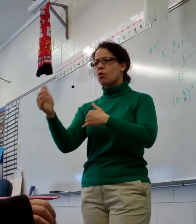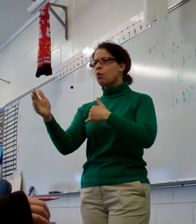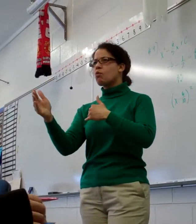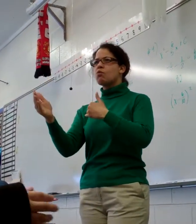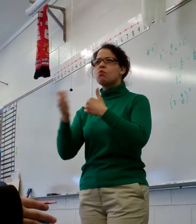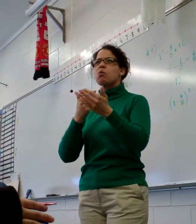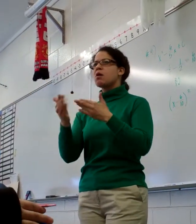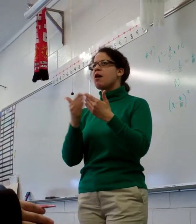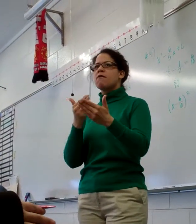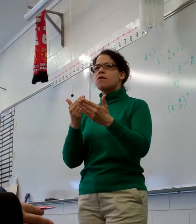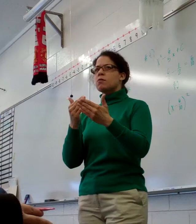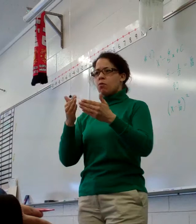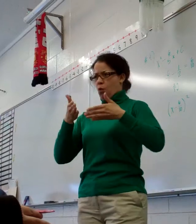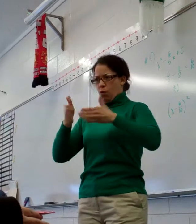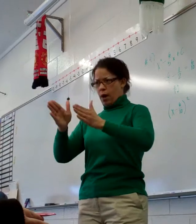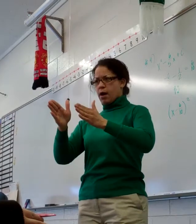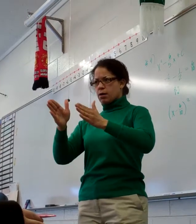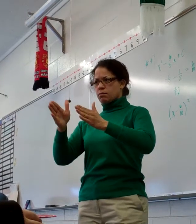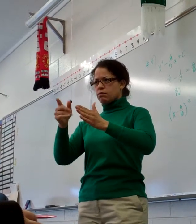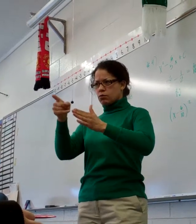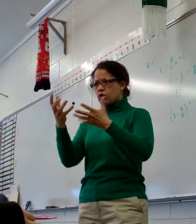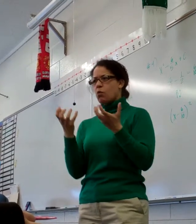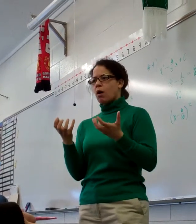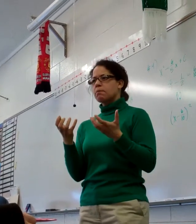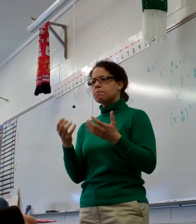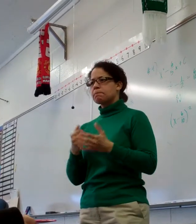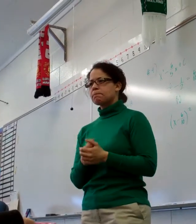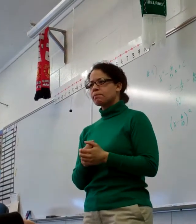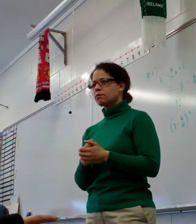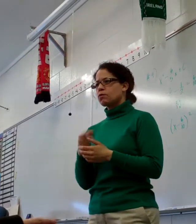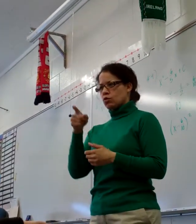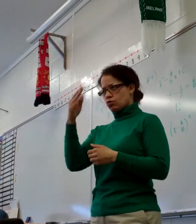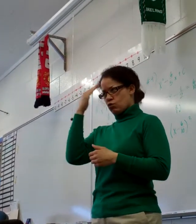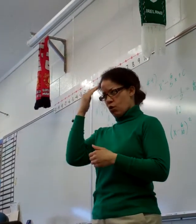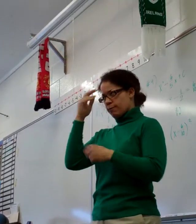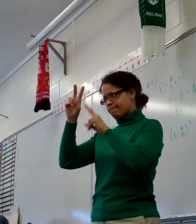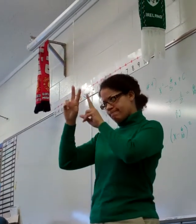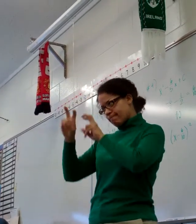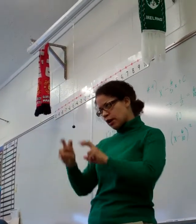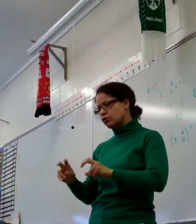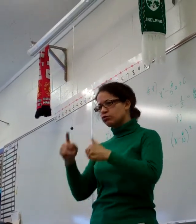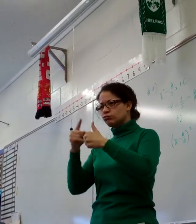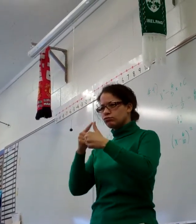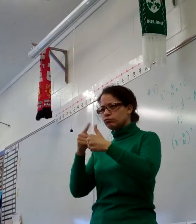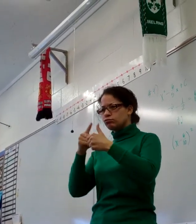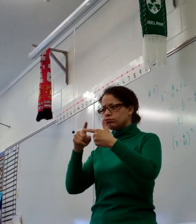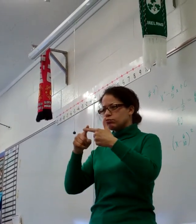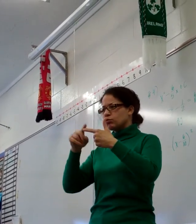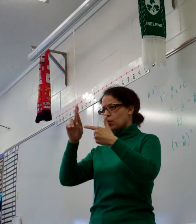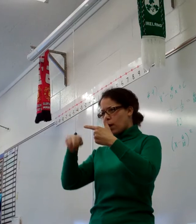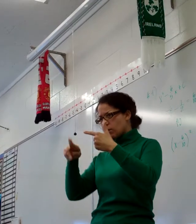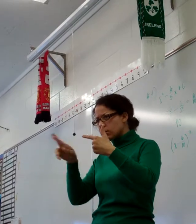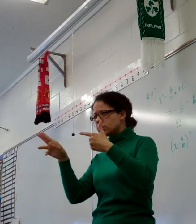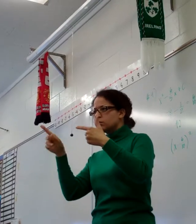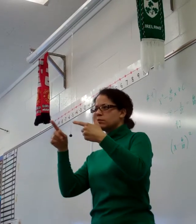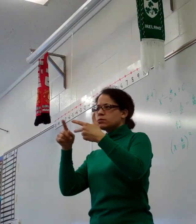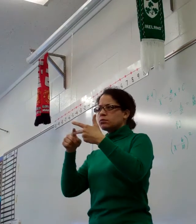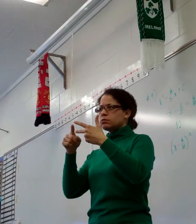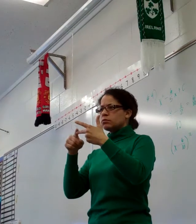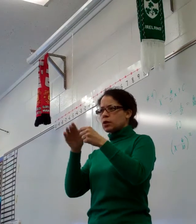factor, we know how to solve by square rooting, we know how to solve by completing the square